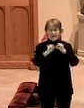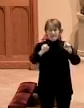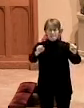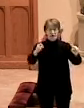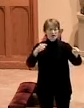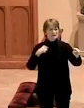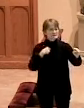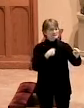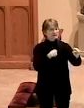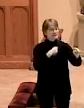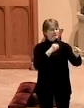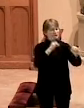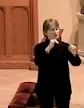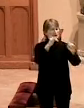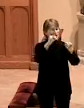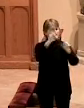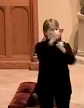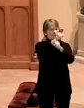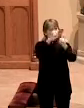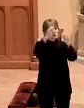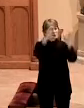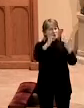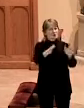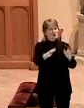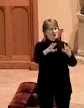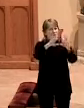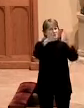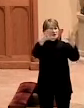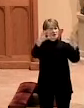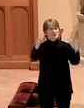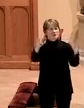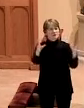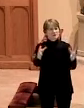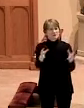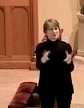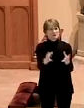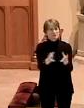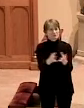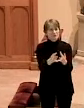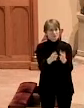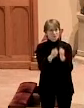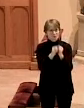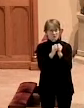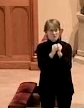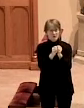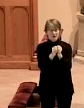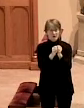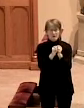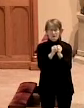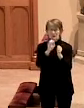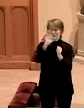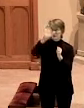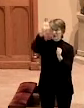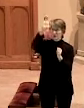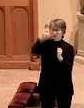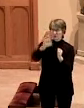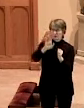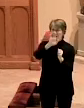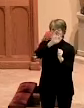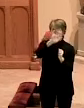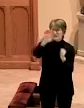faith. Save us, Savior of the world, for by your cross